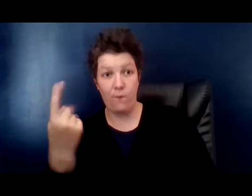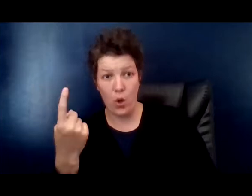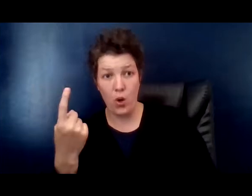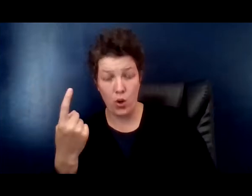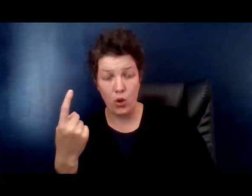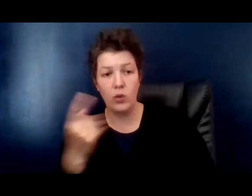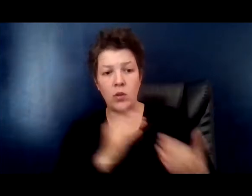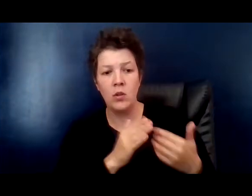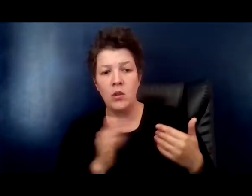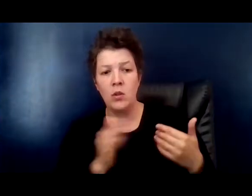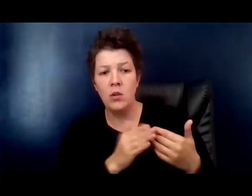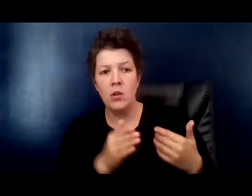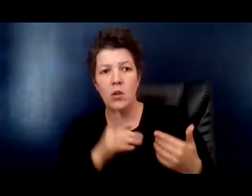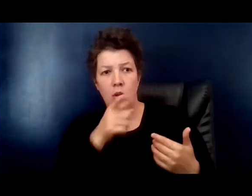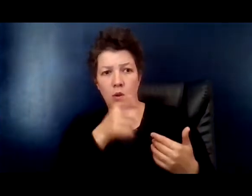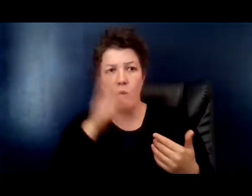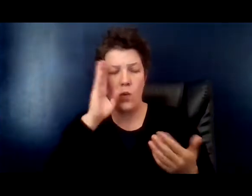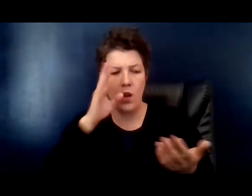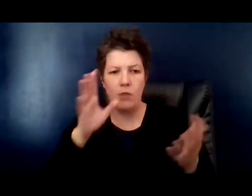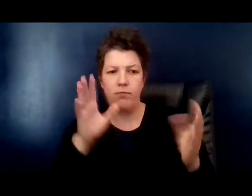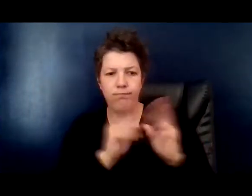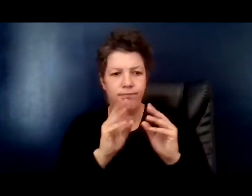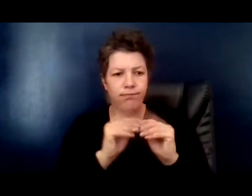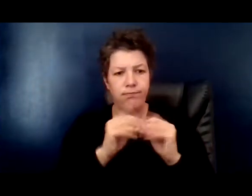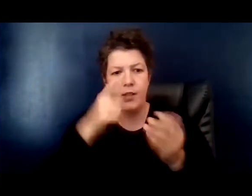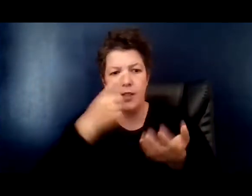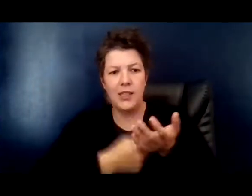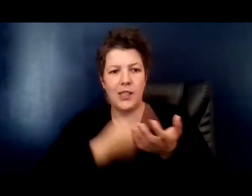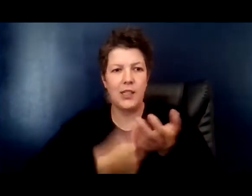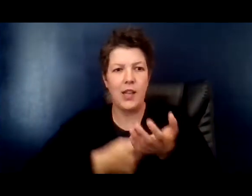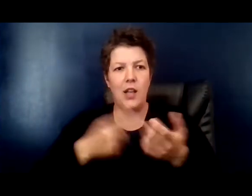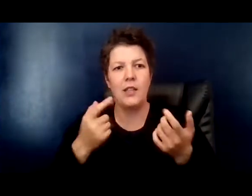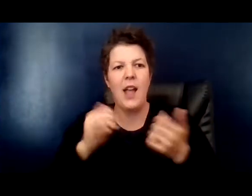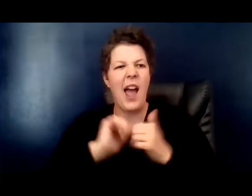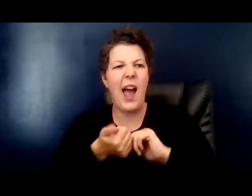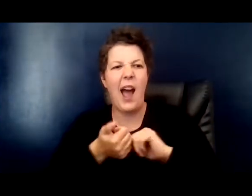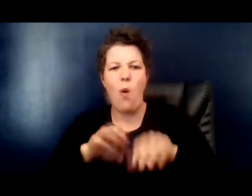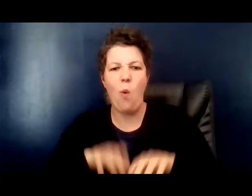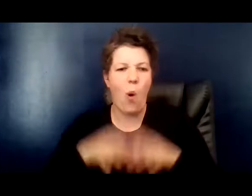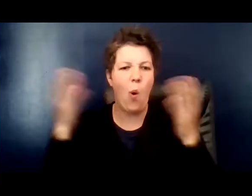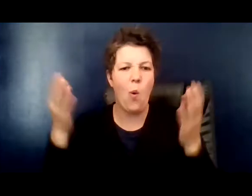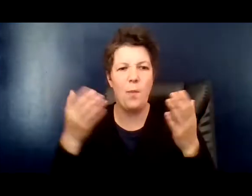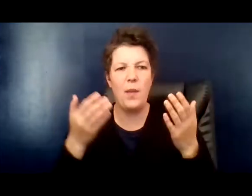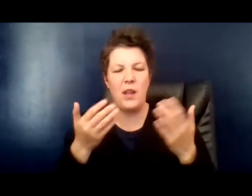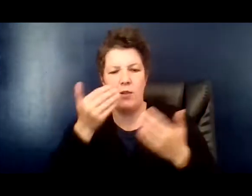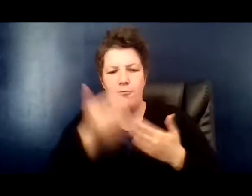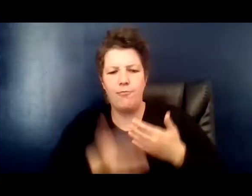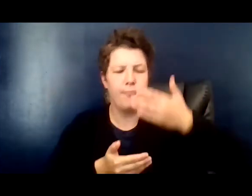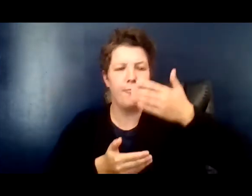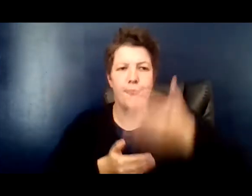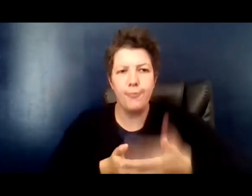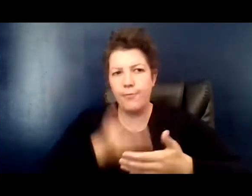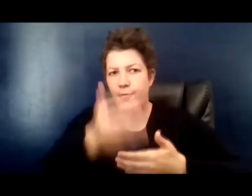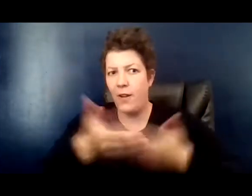with, this is how we're going to kind of reopen in stages, and if you do go out, you kind of come up with how this is all